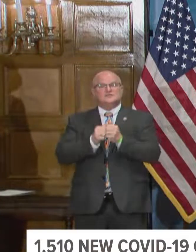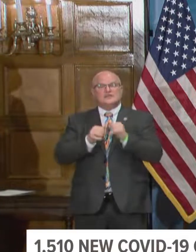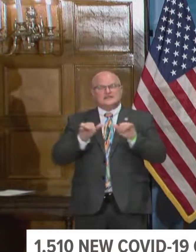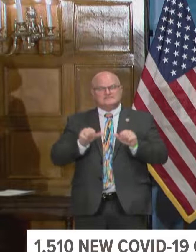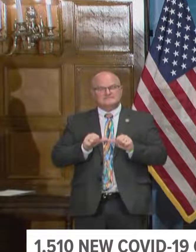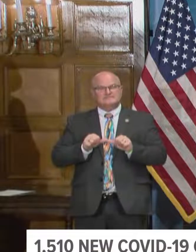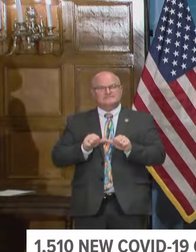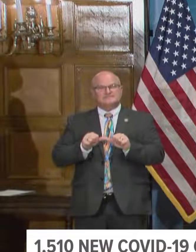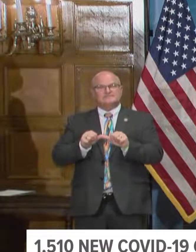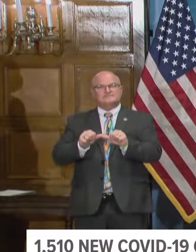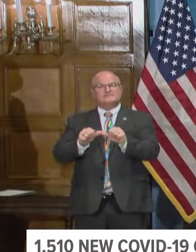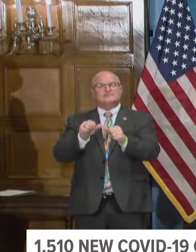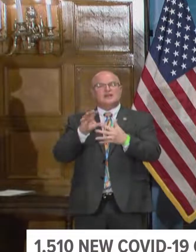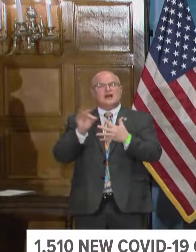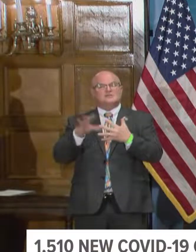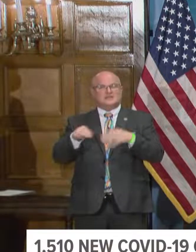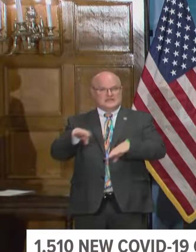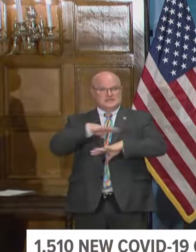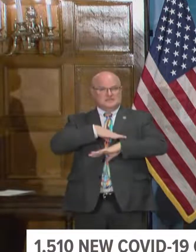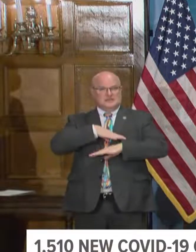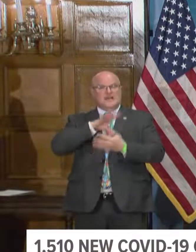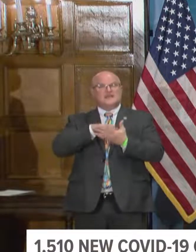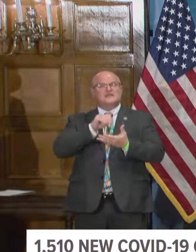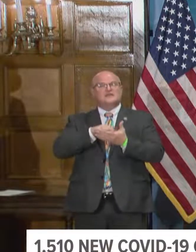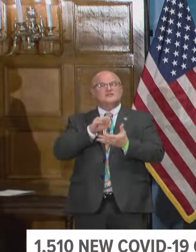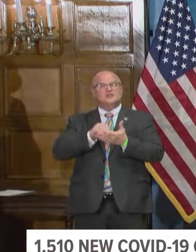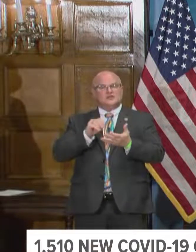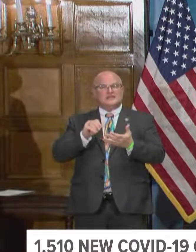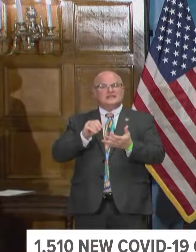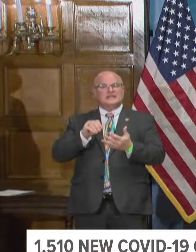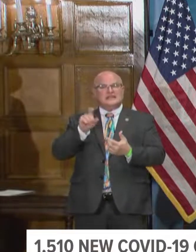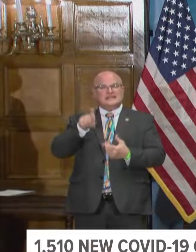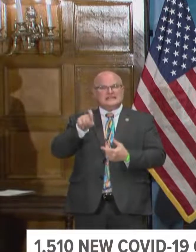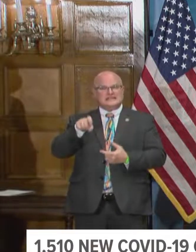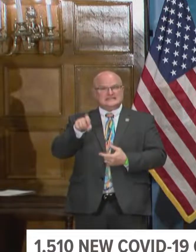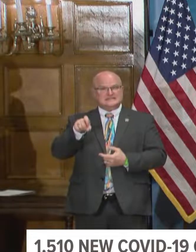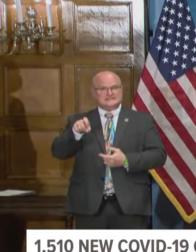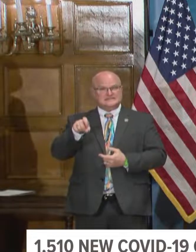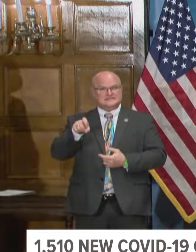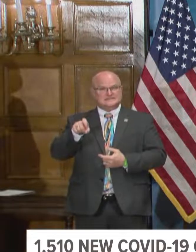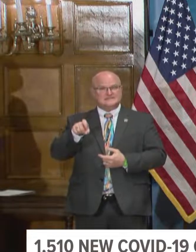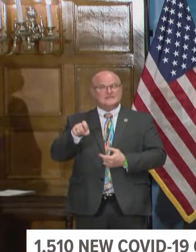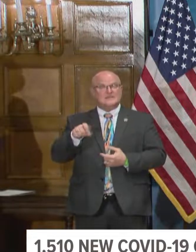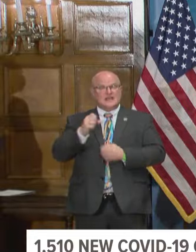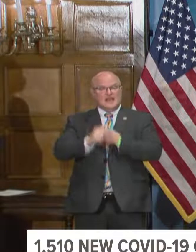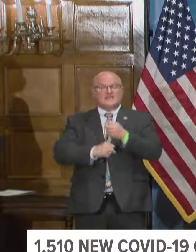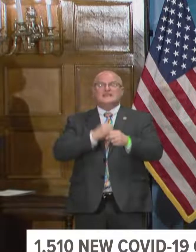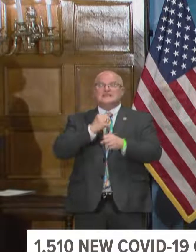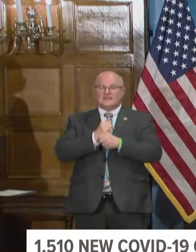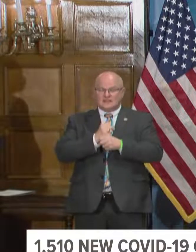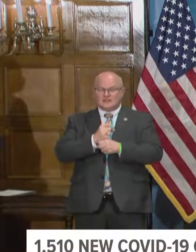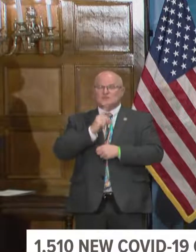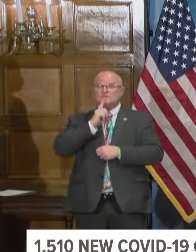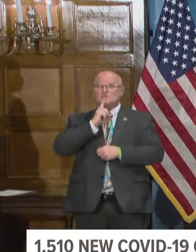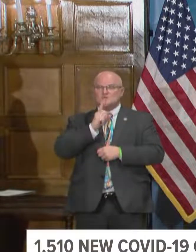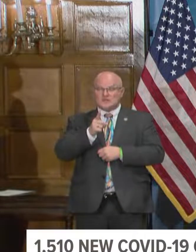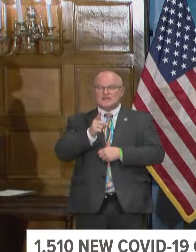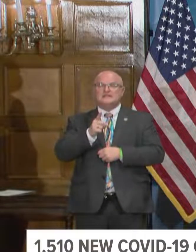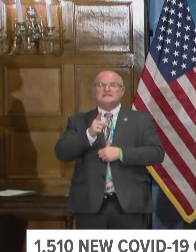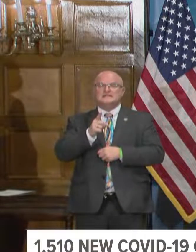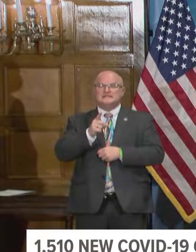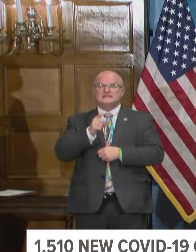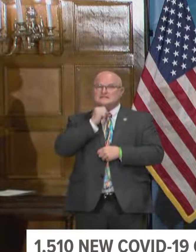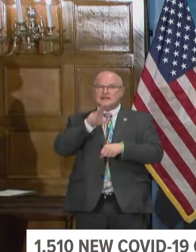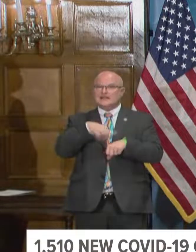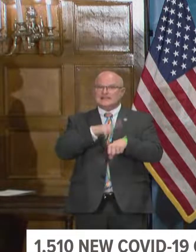and viable option to meet their learning and social needs. While the year has been in many respects not a typical